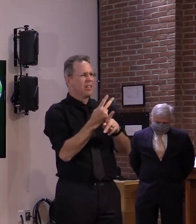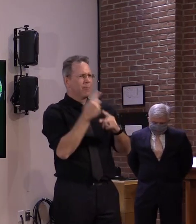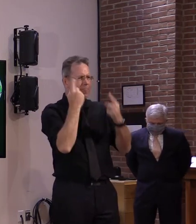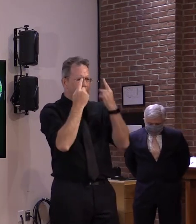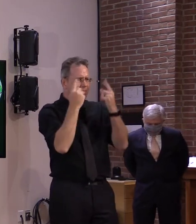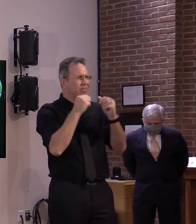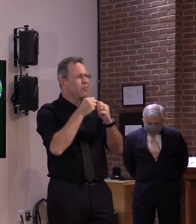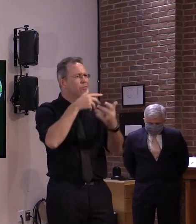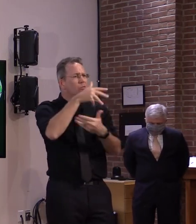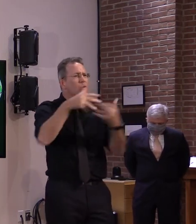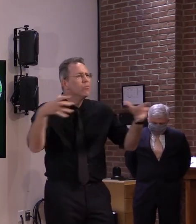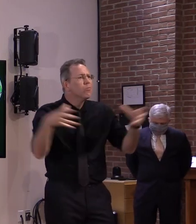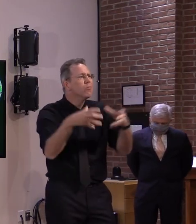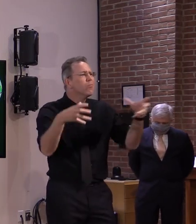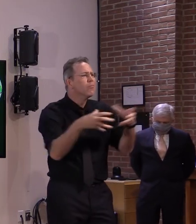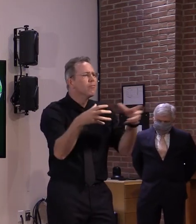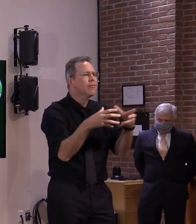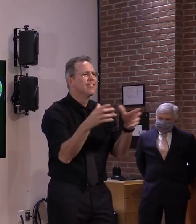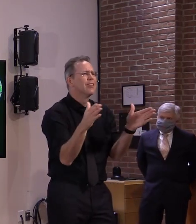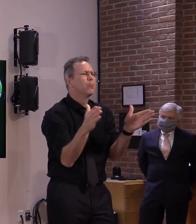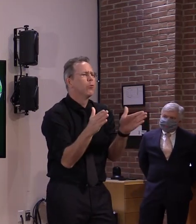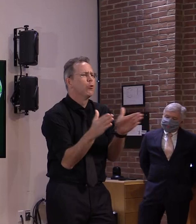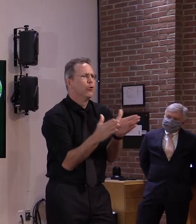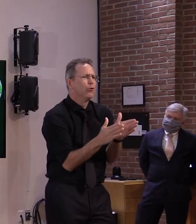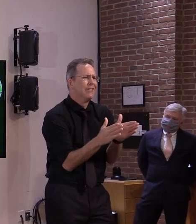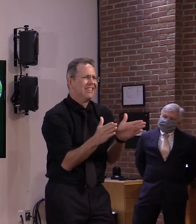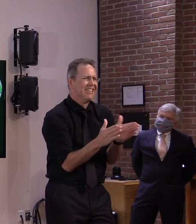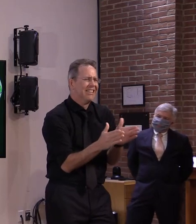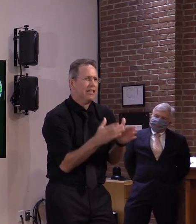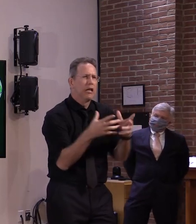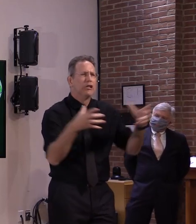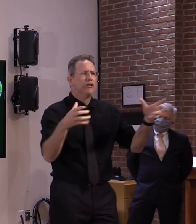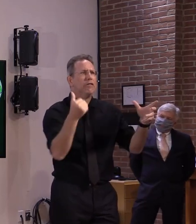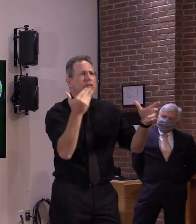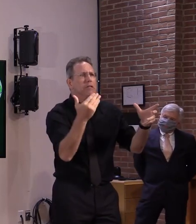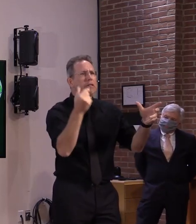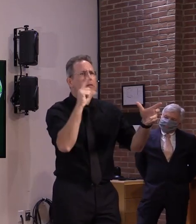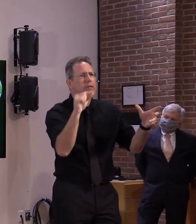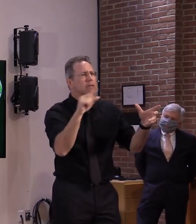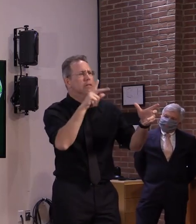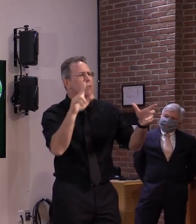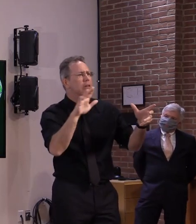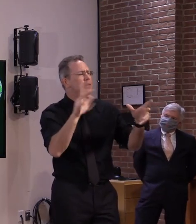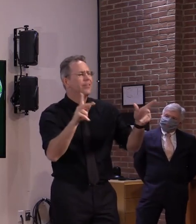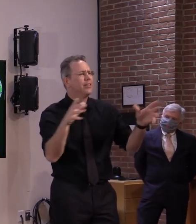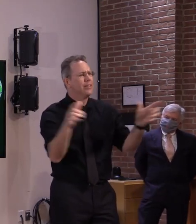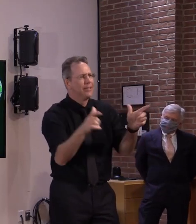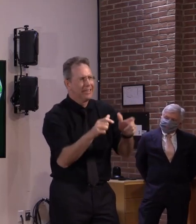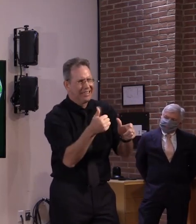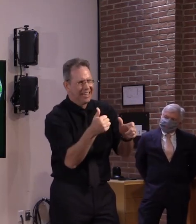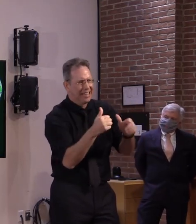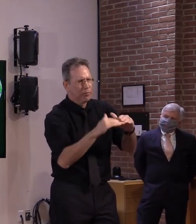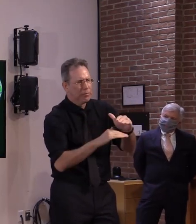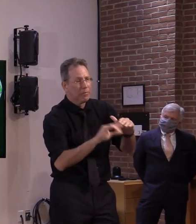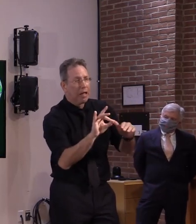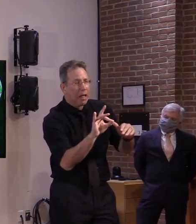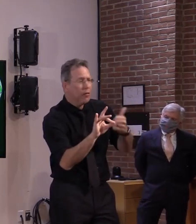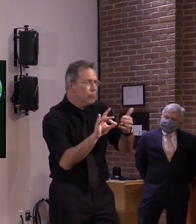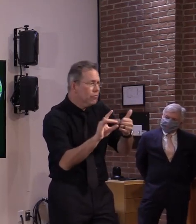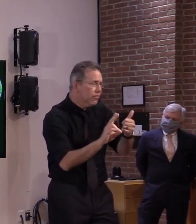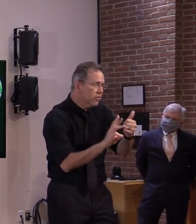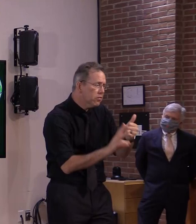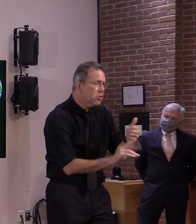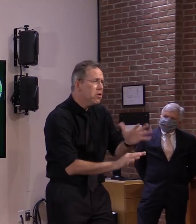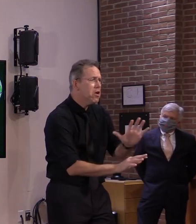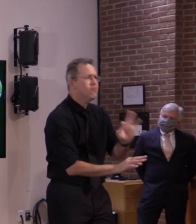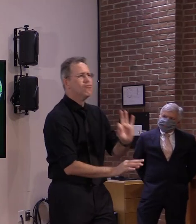for the reasons that support this, while we can find plenty of evidence around the country, we also have plenty of examples from our